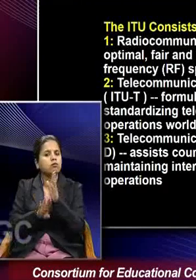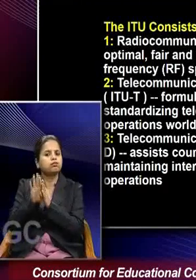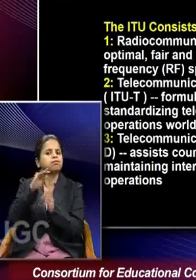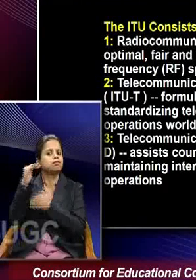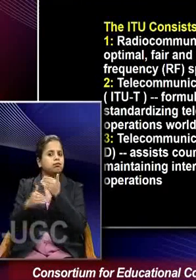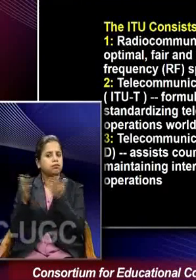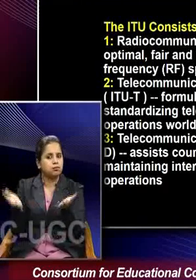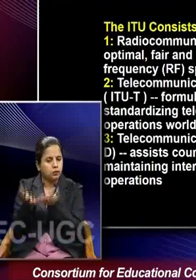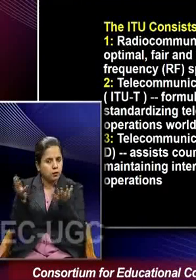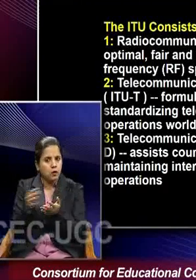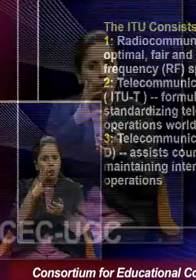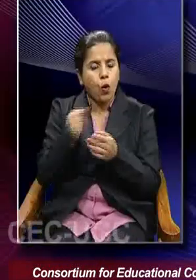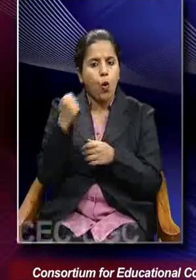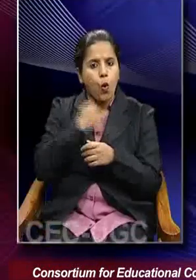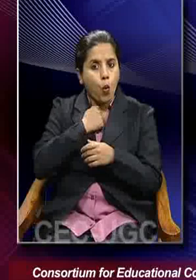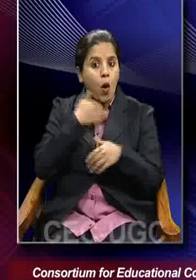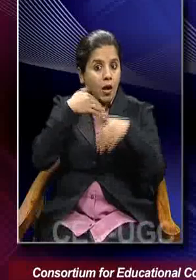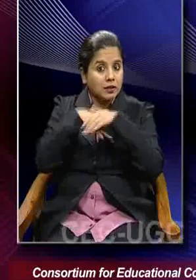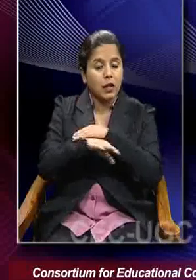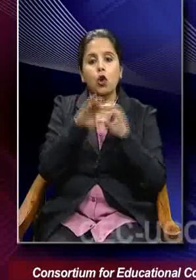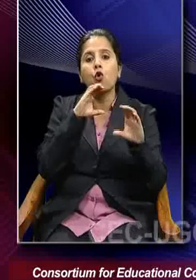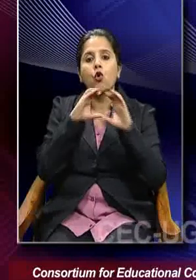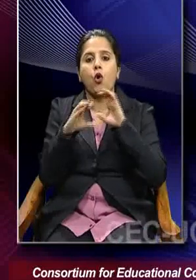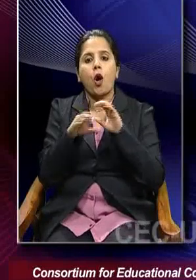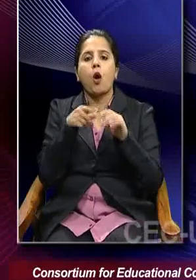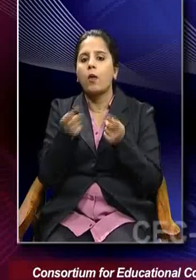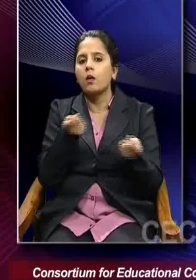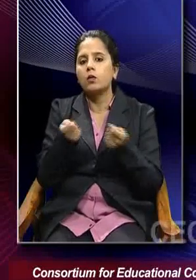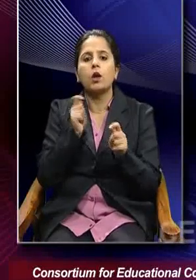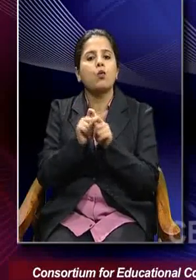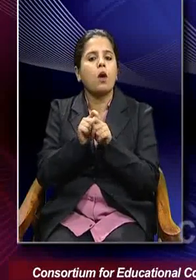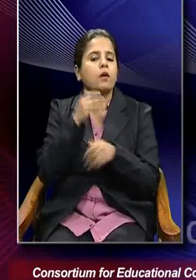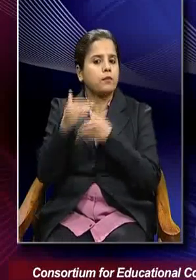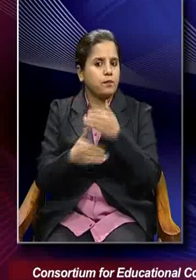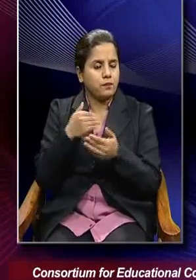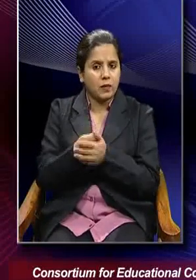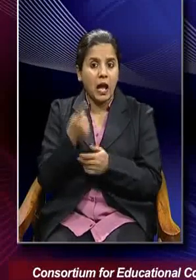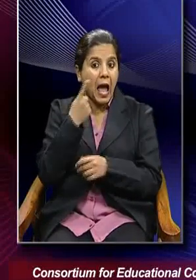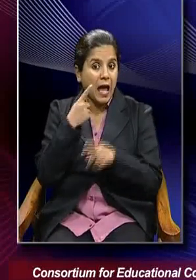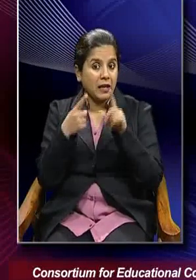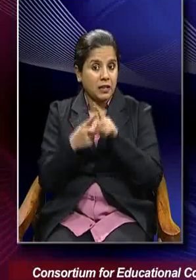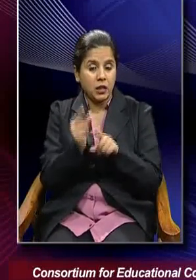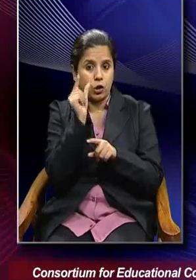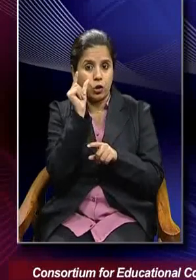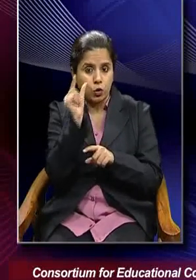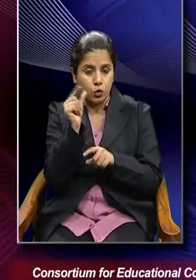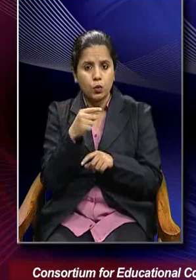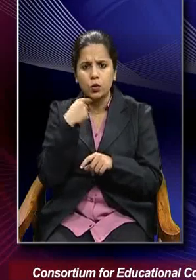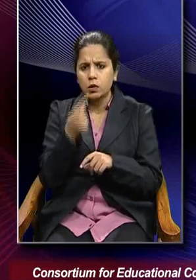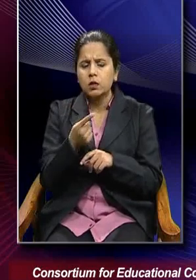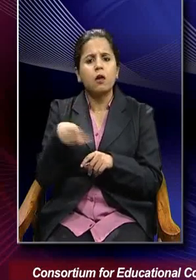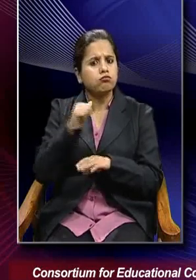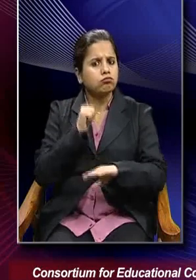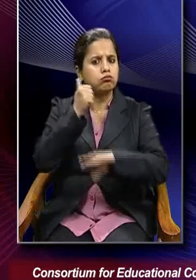maintaining internal communication operations. The ITU sets and